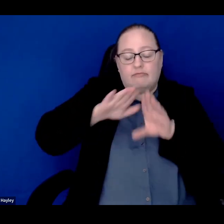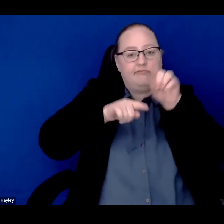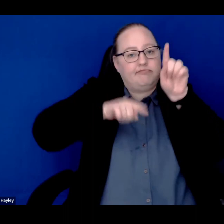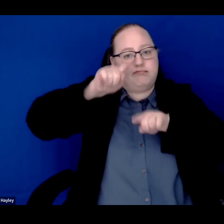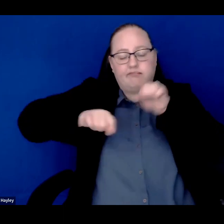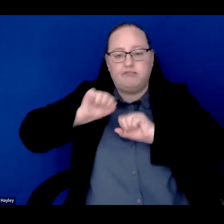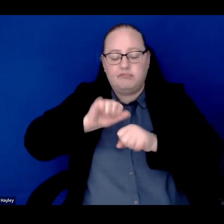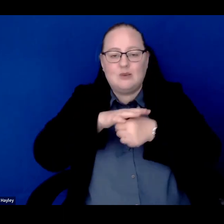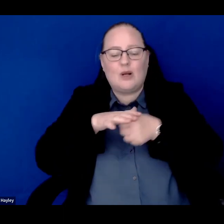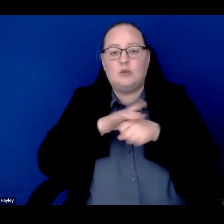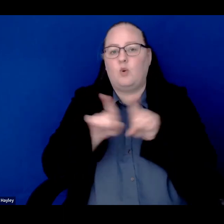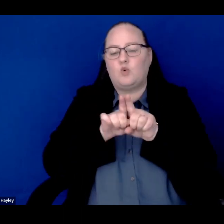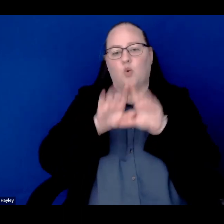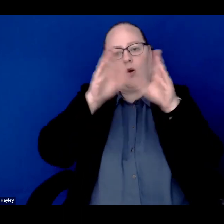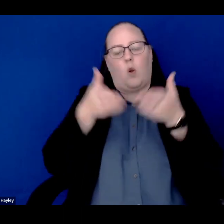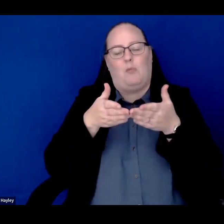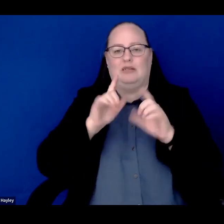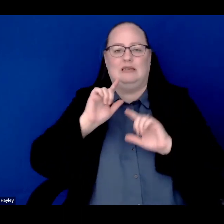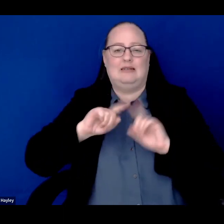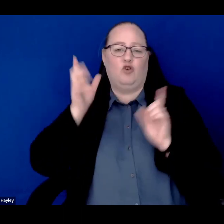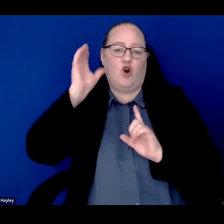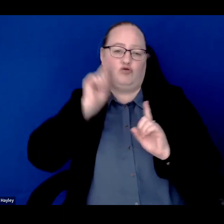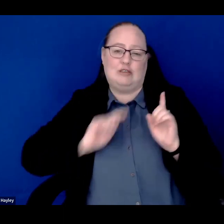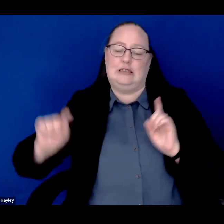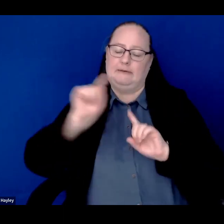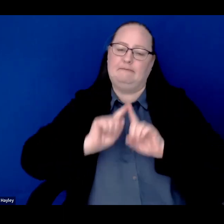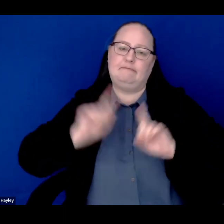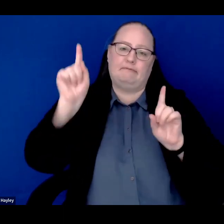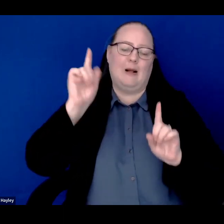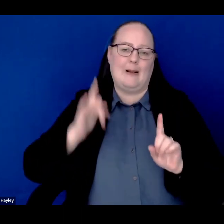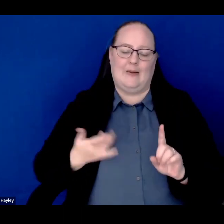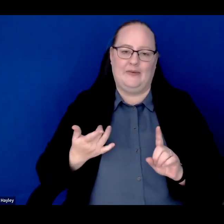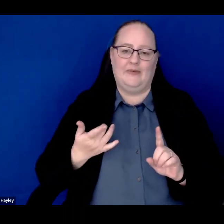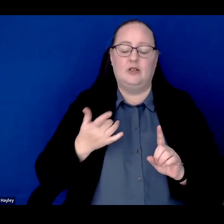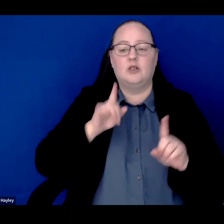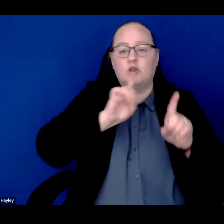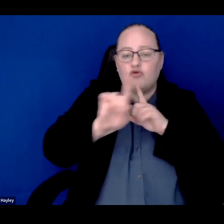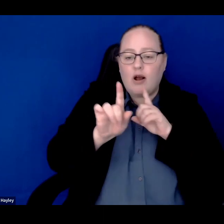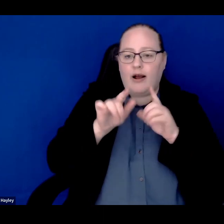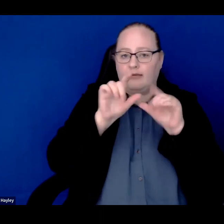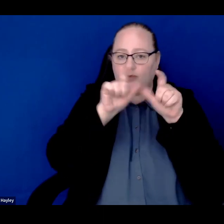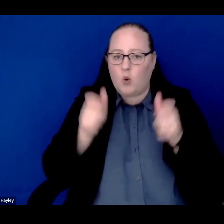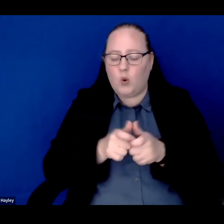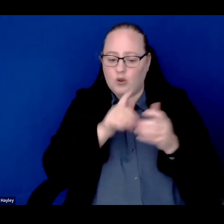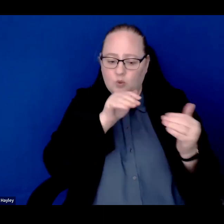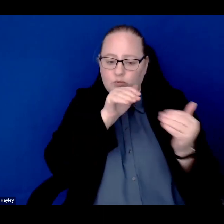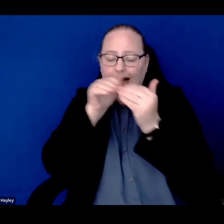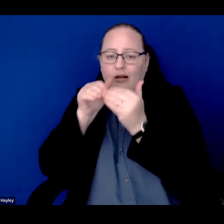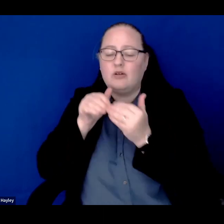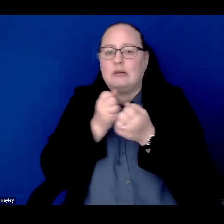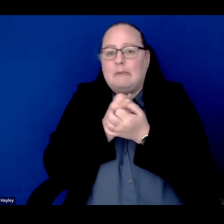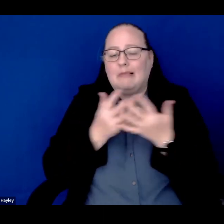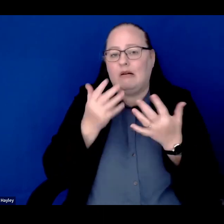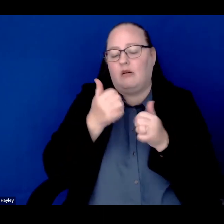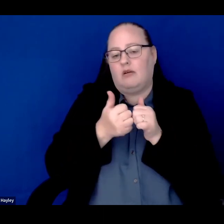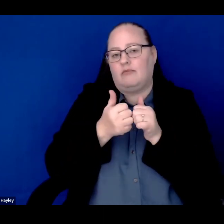country performance with respect to the donut across as many indicators and countries as possible. And this is one of the things that we did in a recent